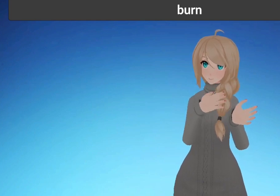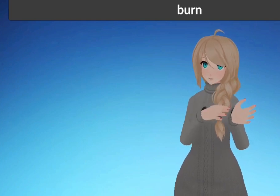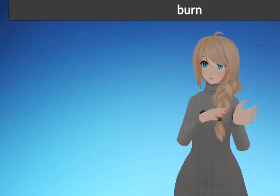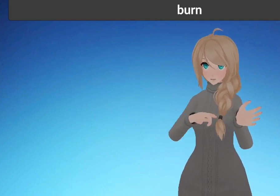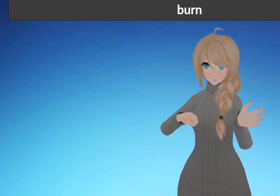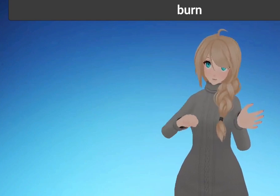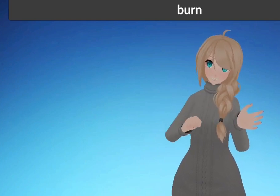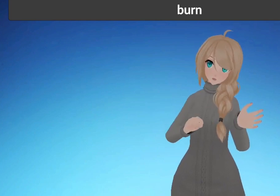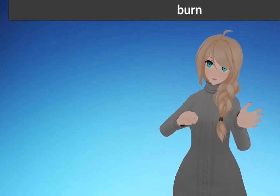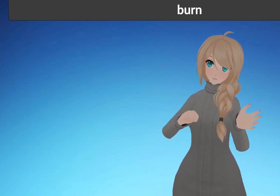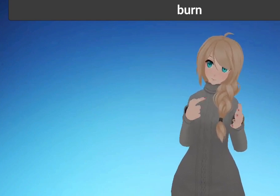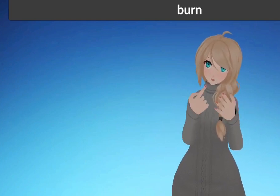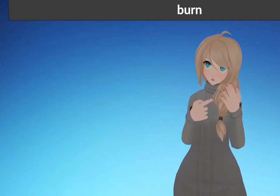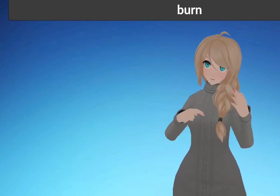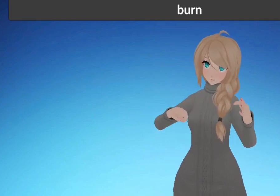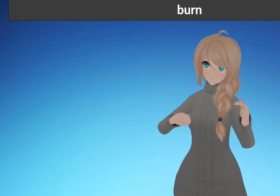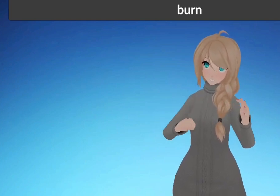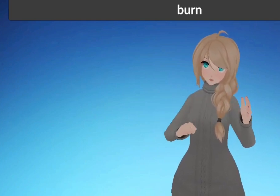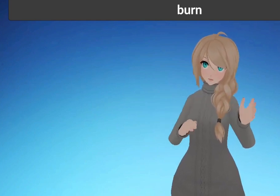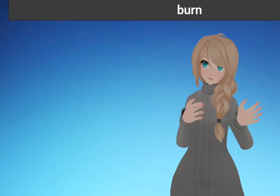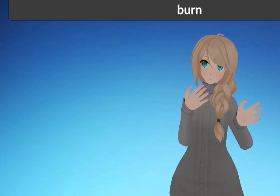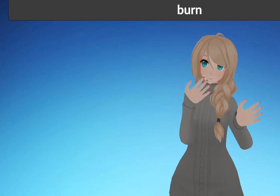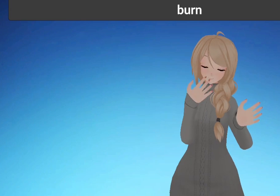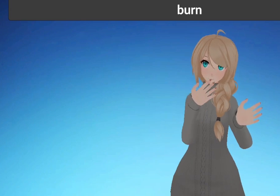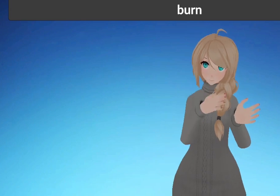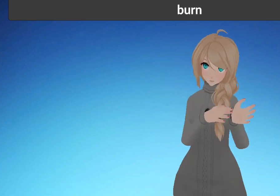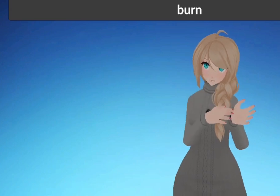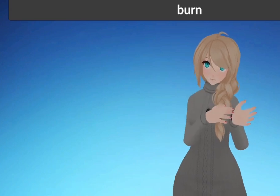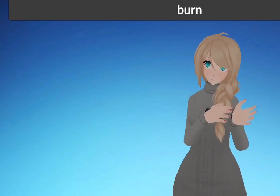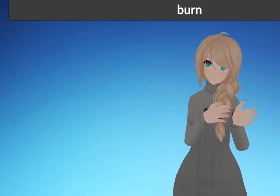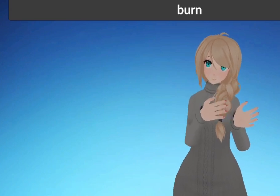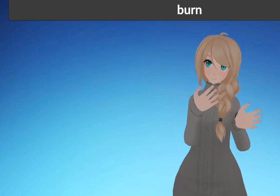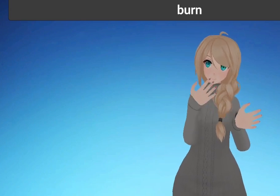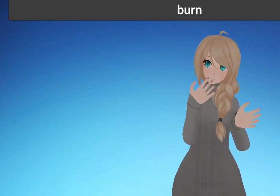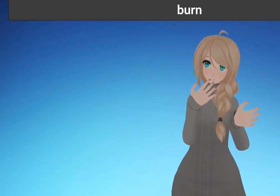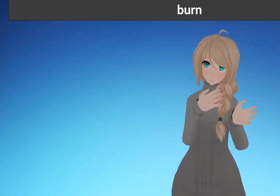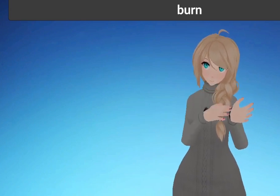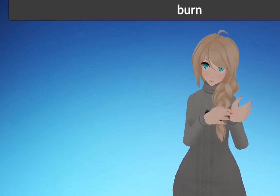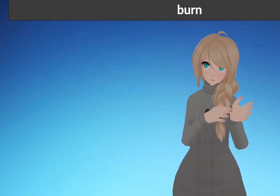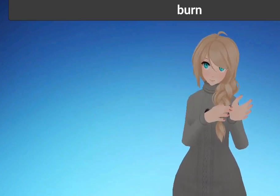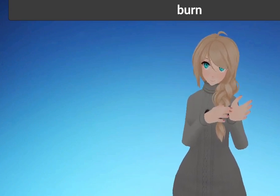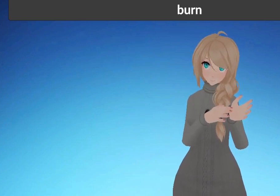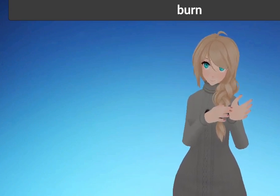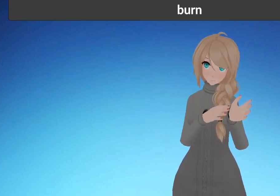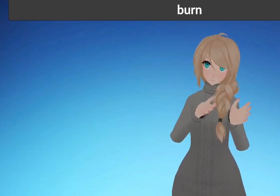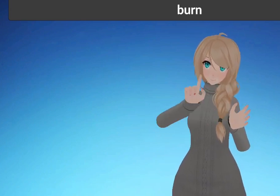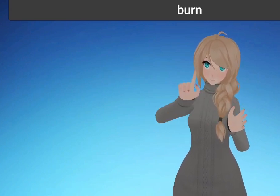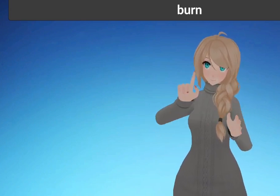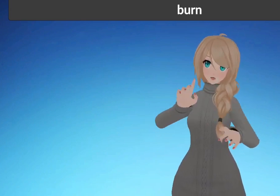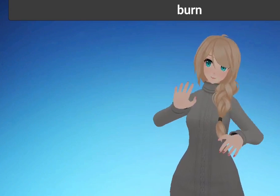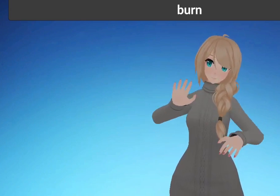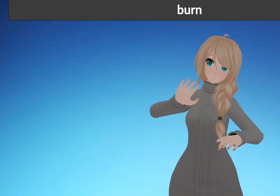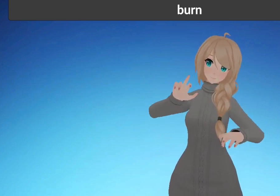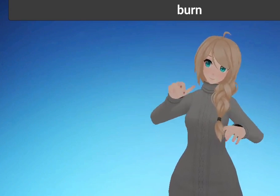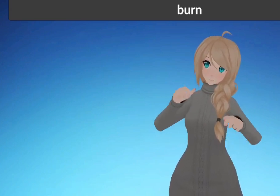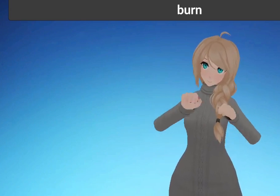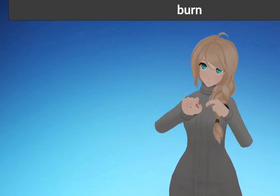Bon. That's for Scotland. All in Scotland. Bon. Bon. But